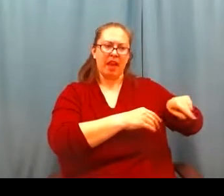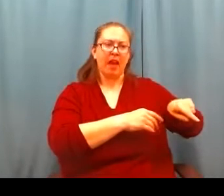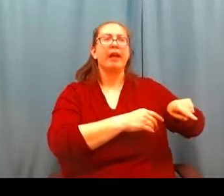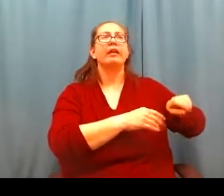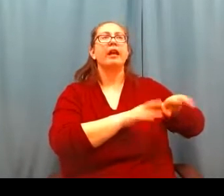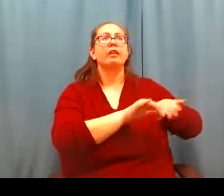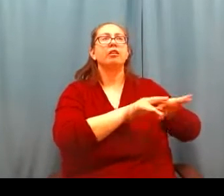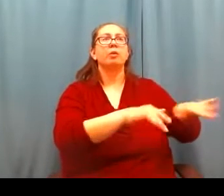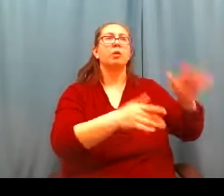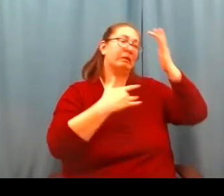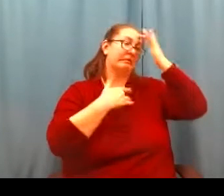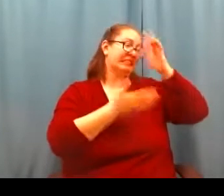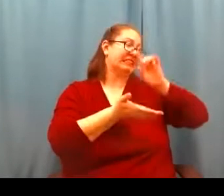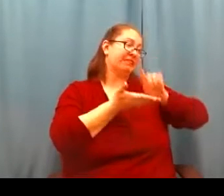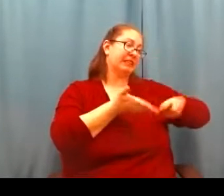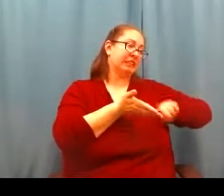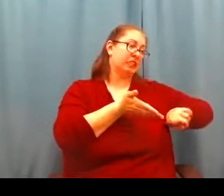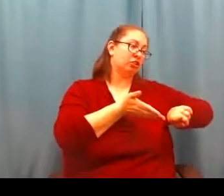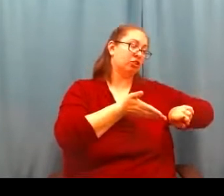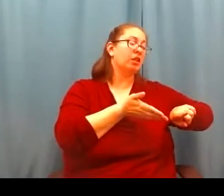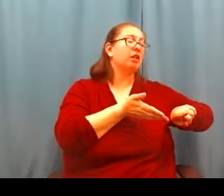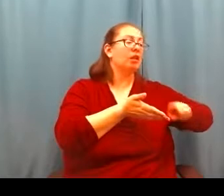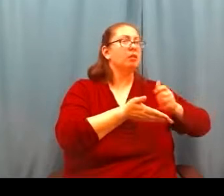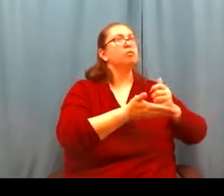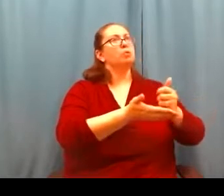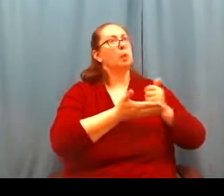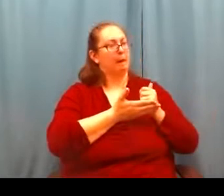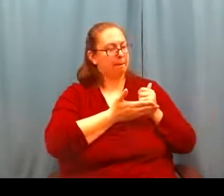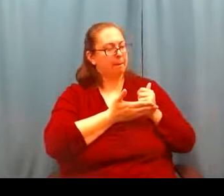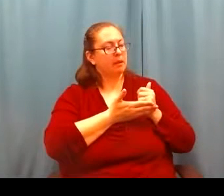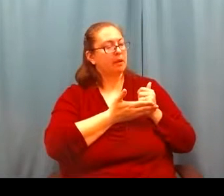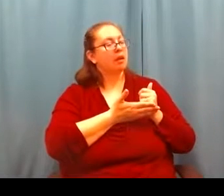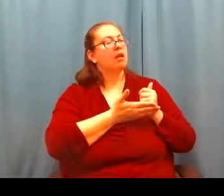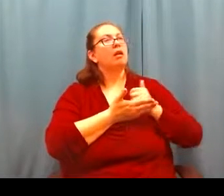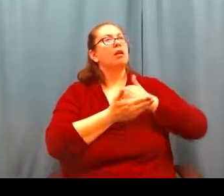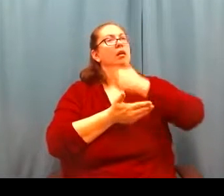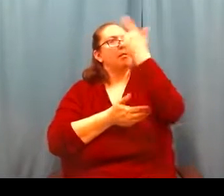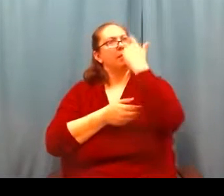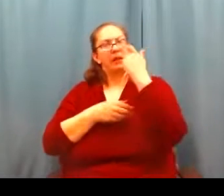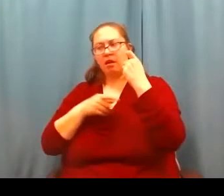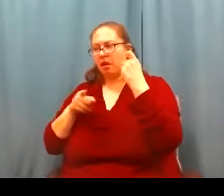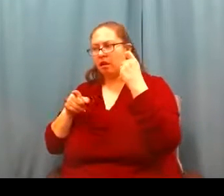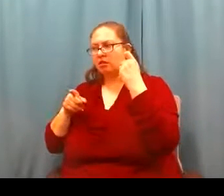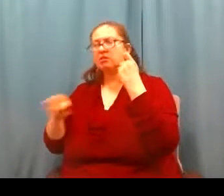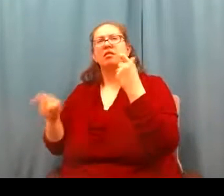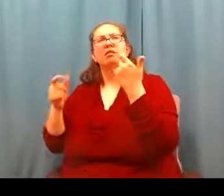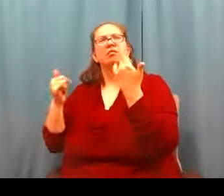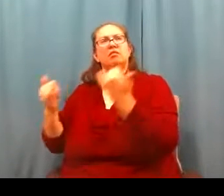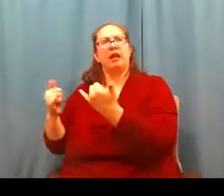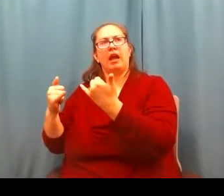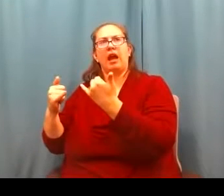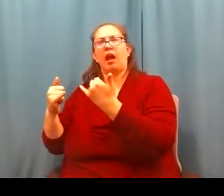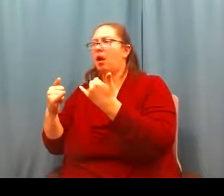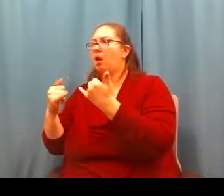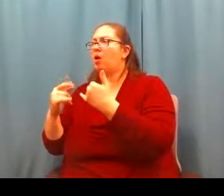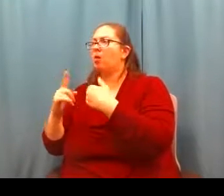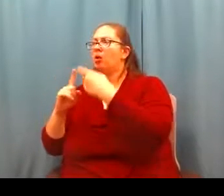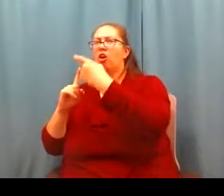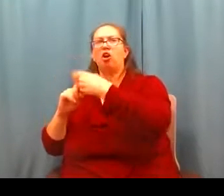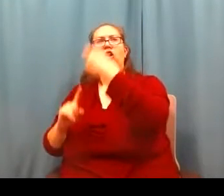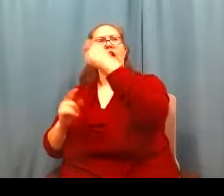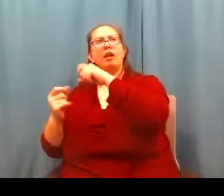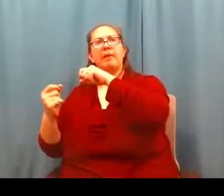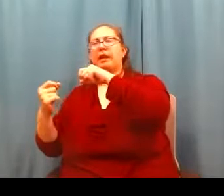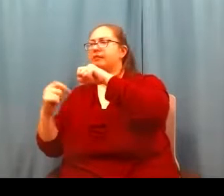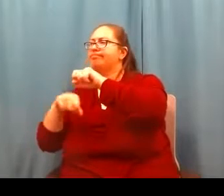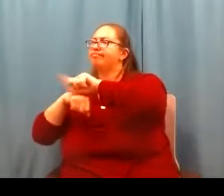investigation to help with our effort. And so because we've been able to automate a portion of our monitoring, we've been